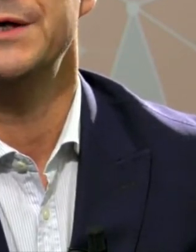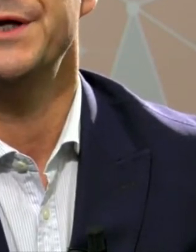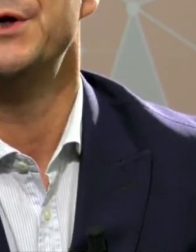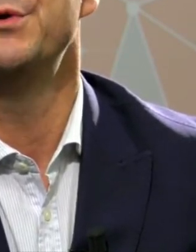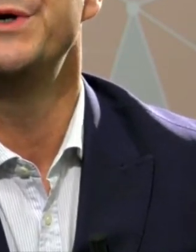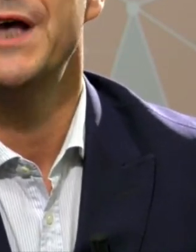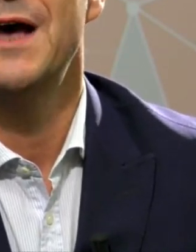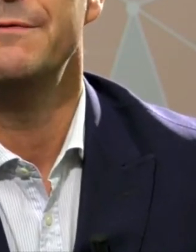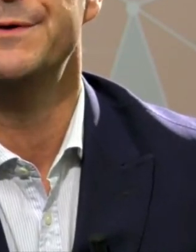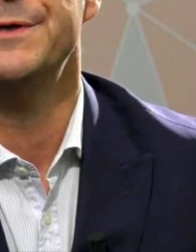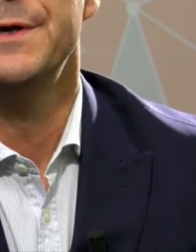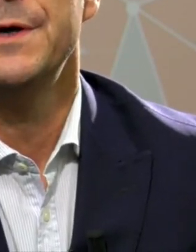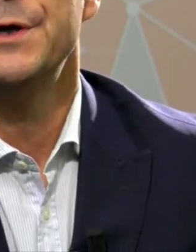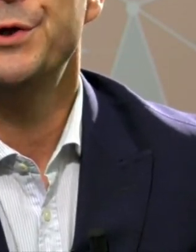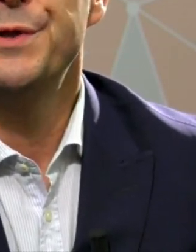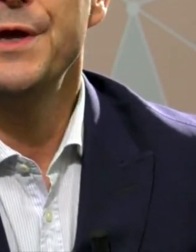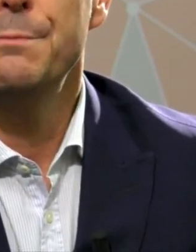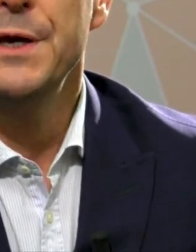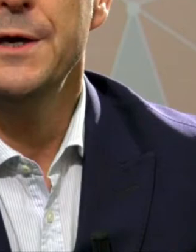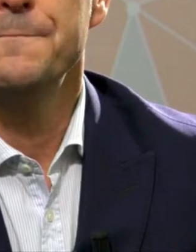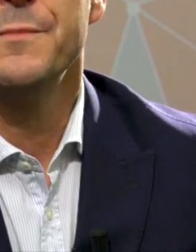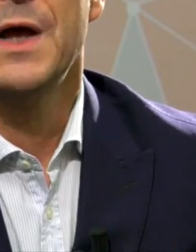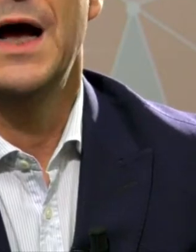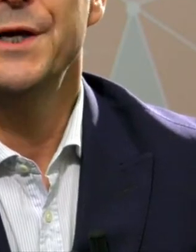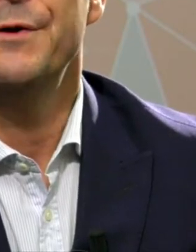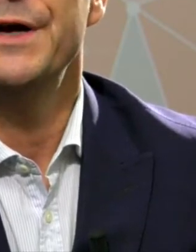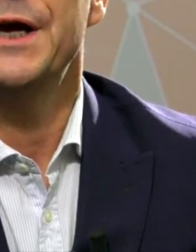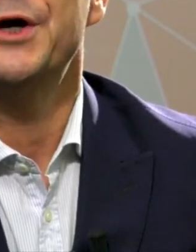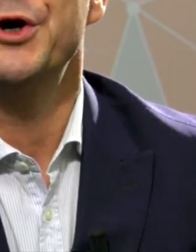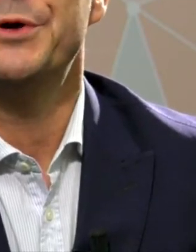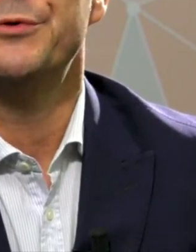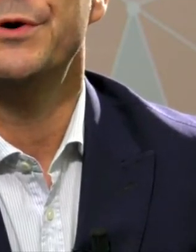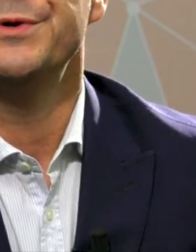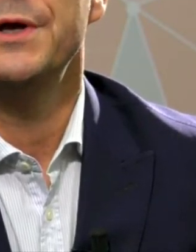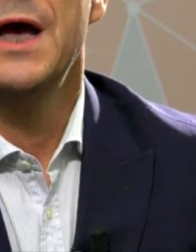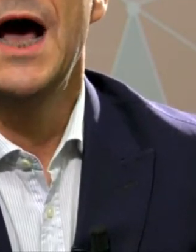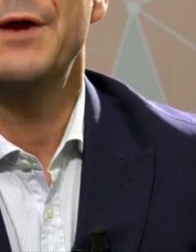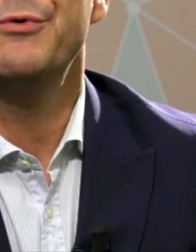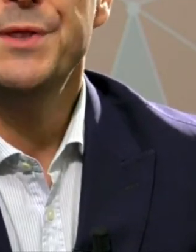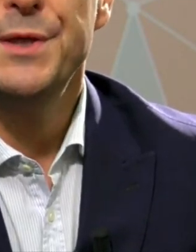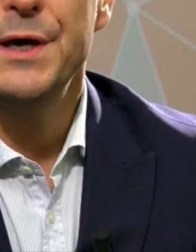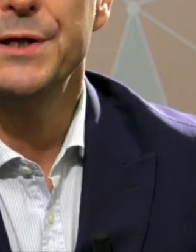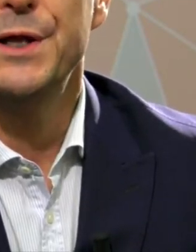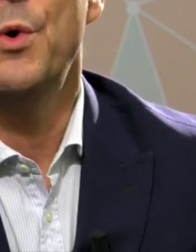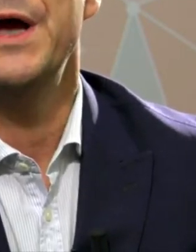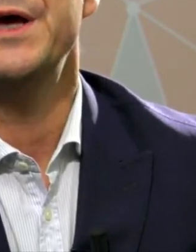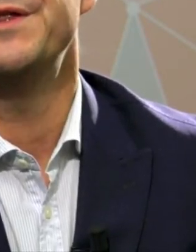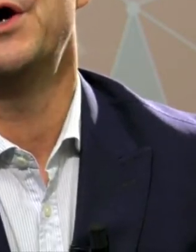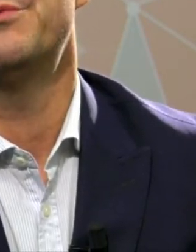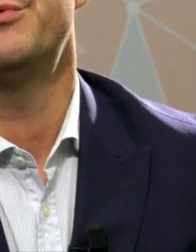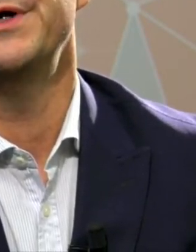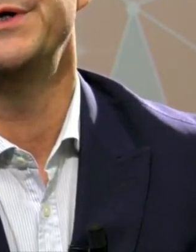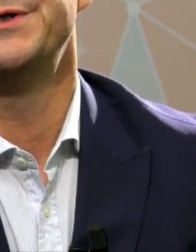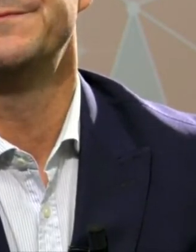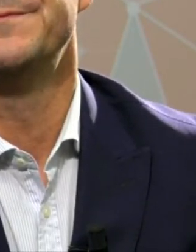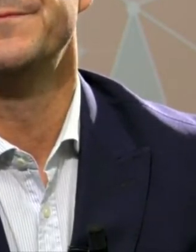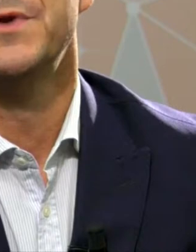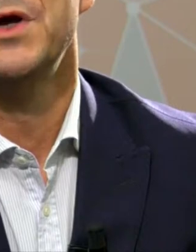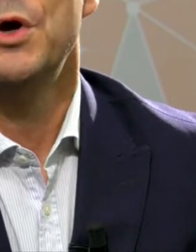support such as Dell to feed it, accelerate economic growth, and reduce the waste